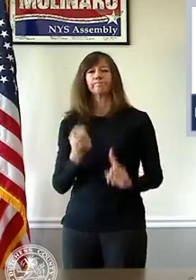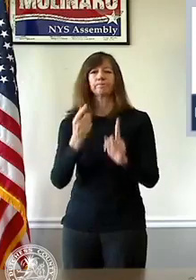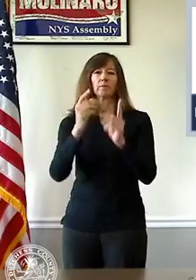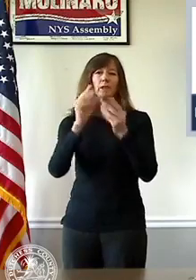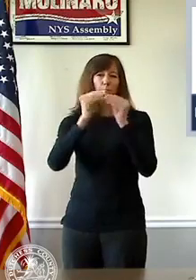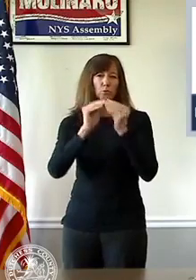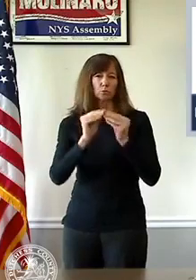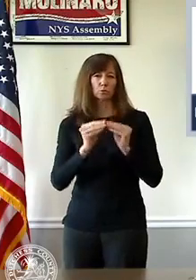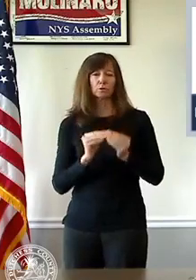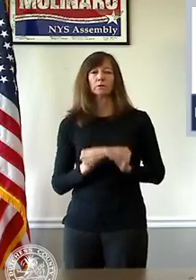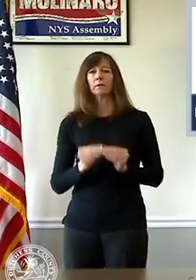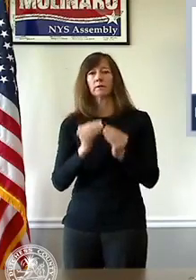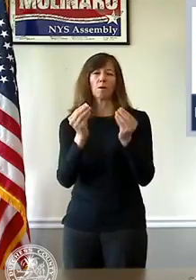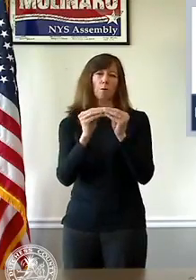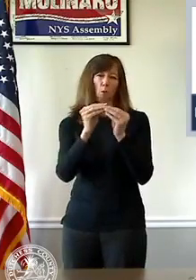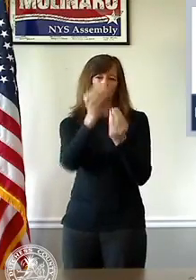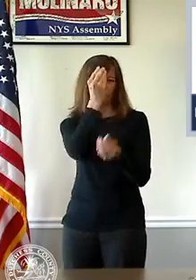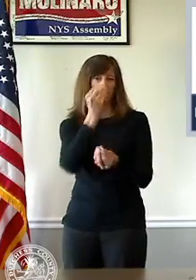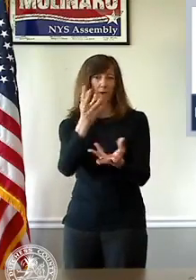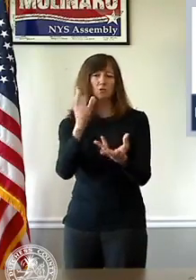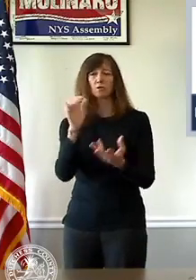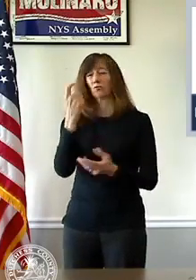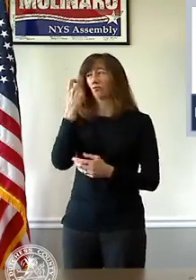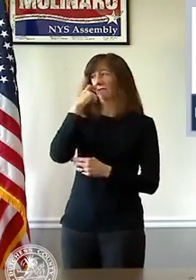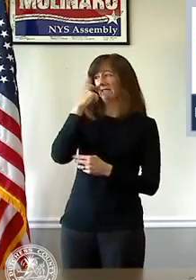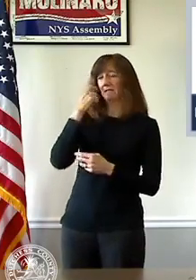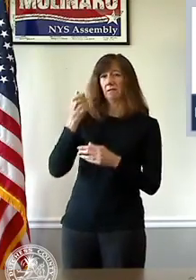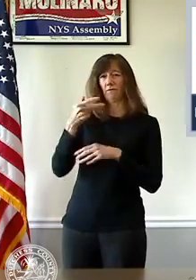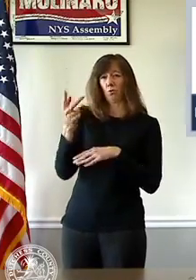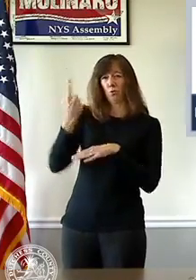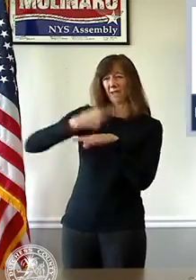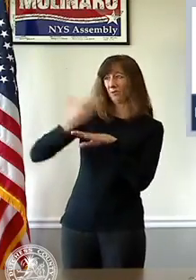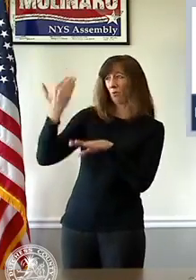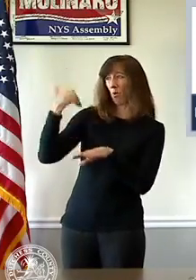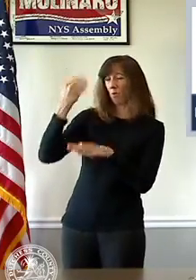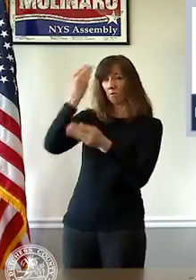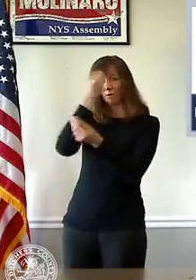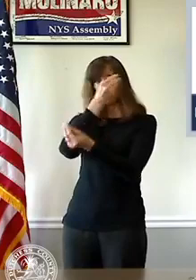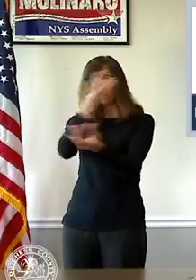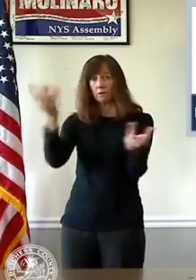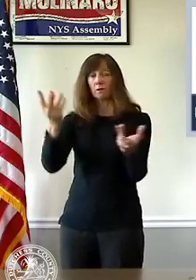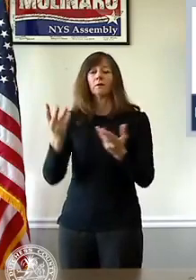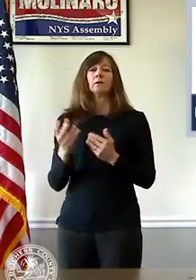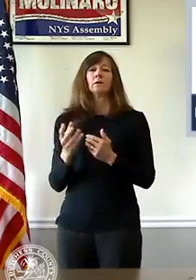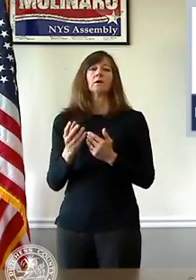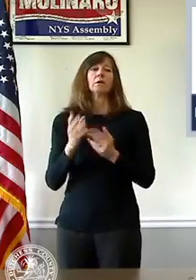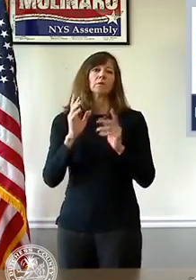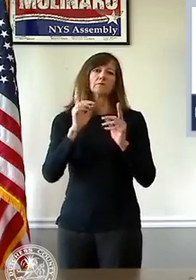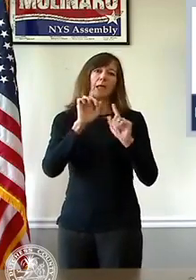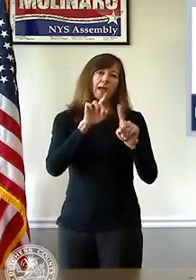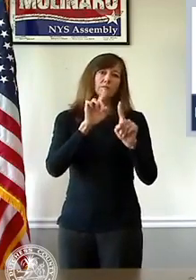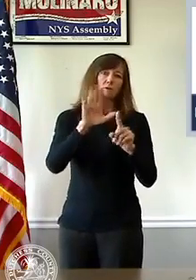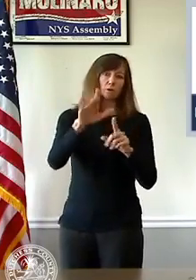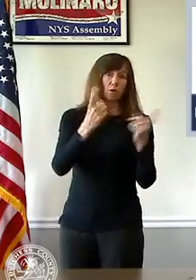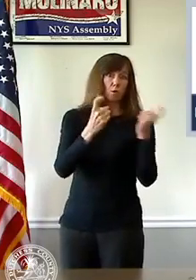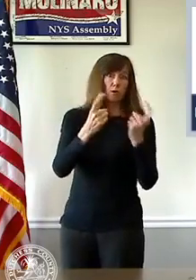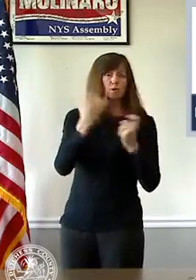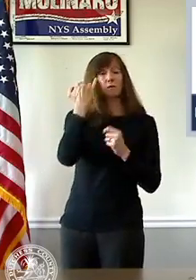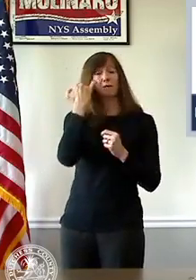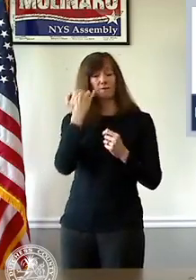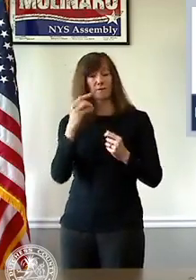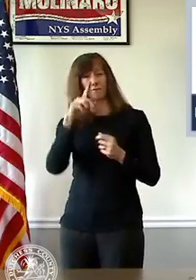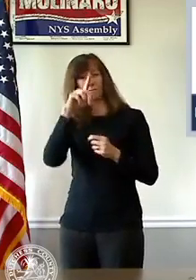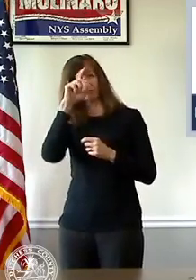that's obviously come out over the last several days, and answer your questions as you have them. If you have a question, just add it to the